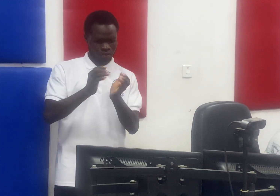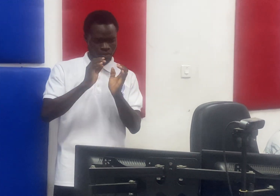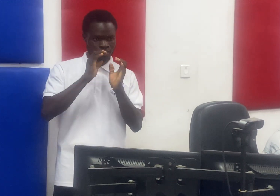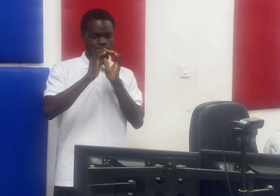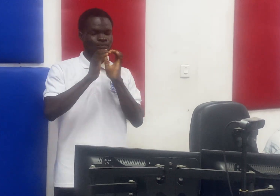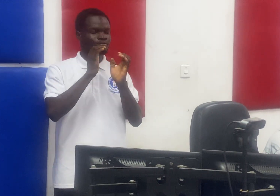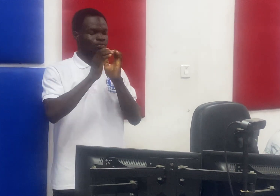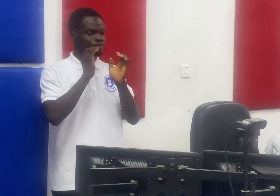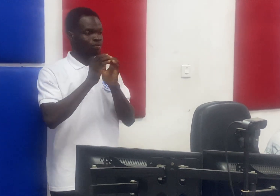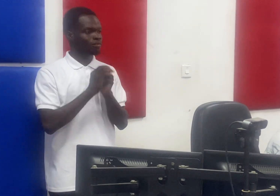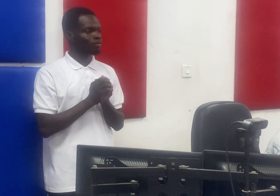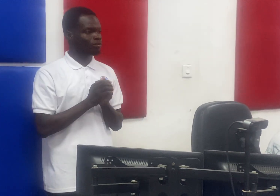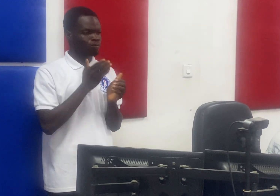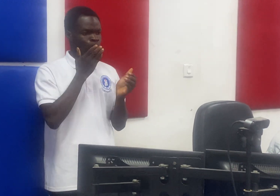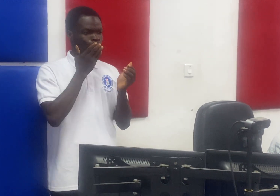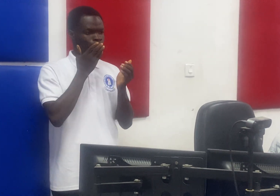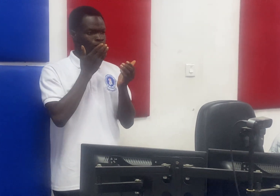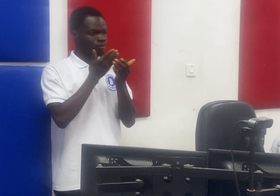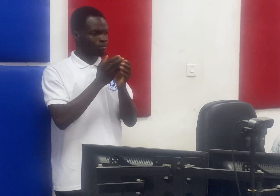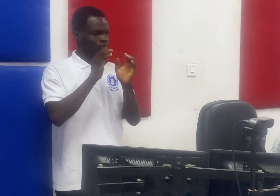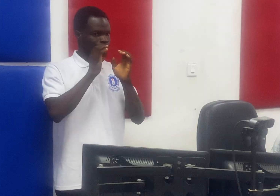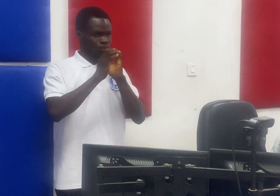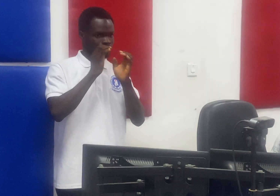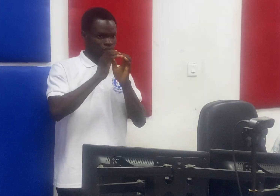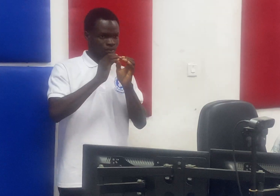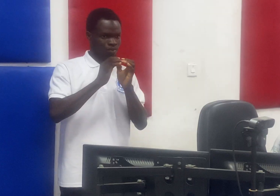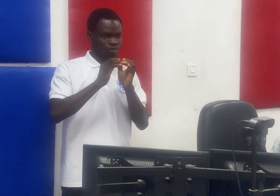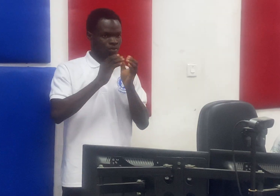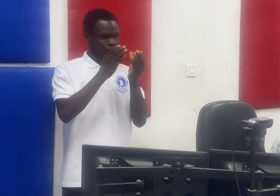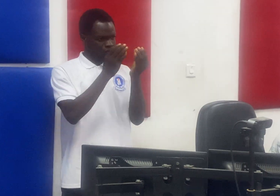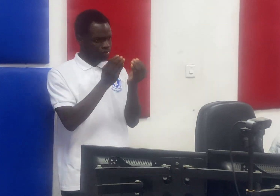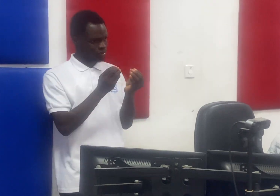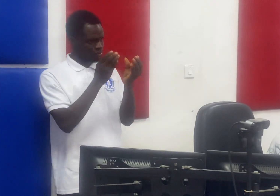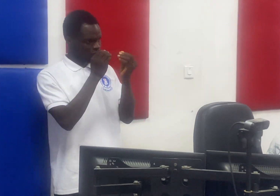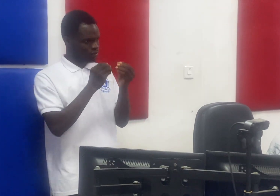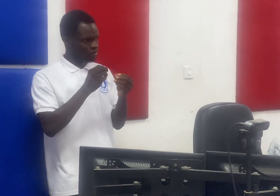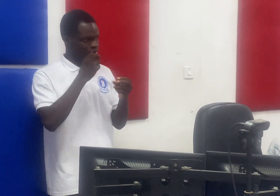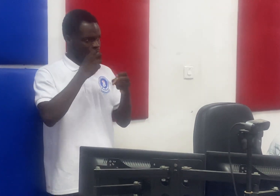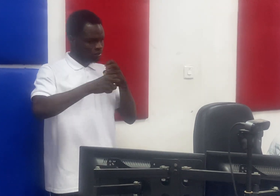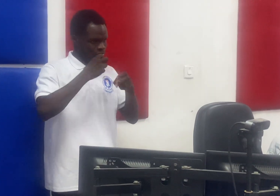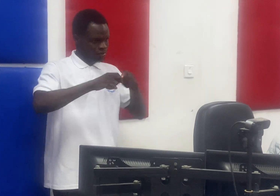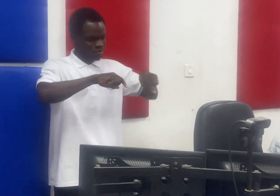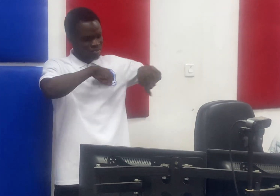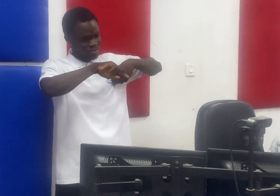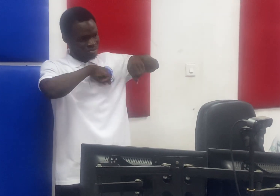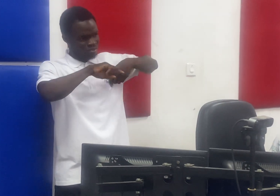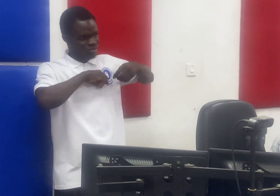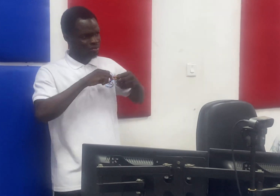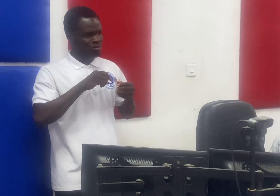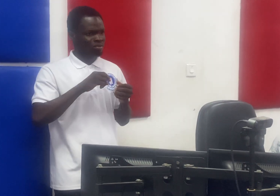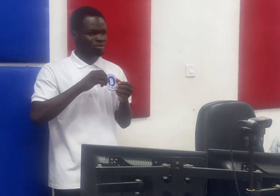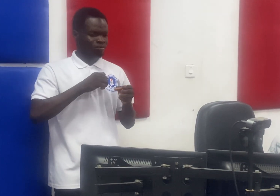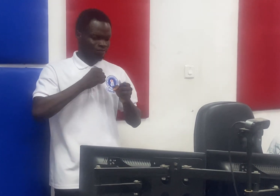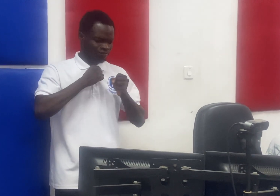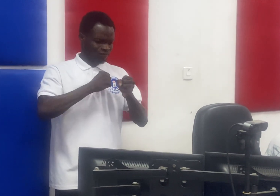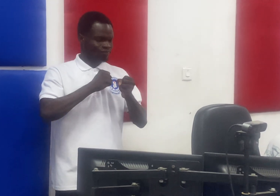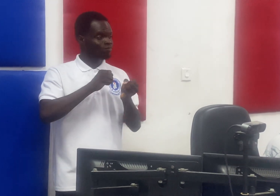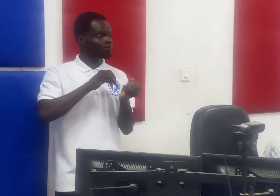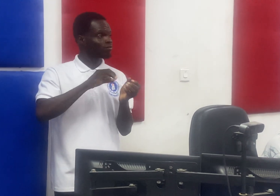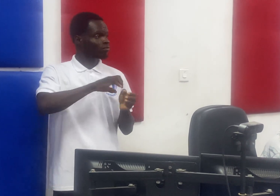effective communication resolve conflict. It strengthens emotions and it helps